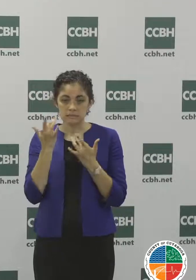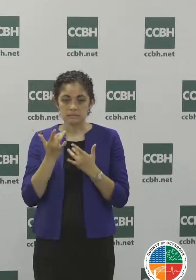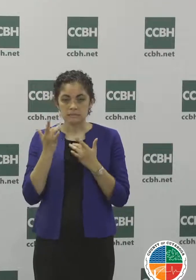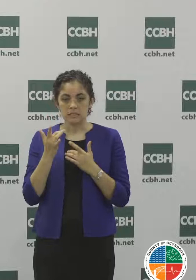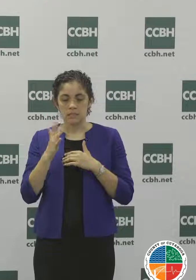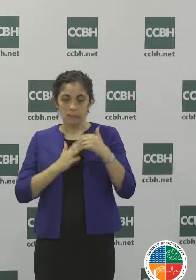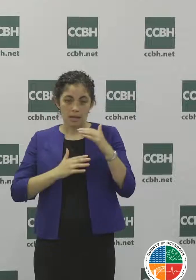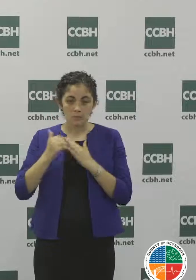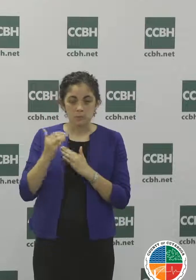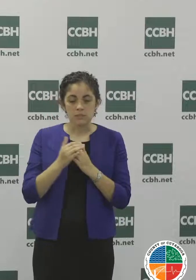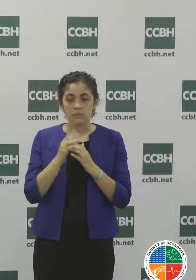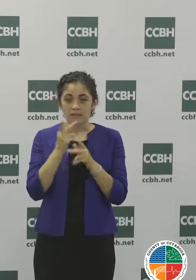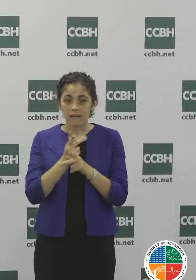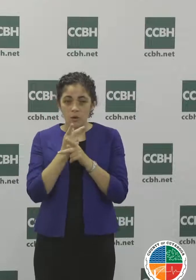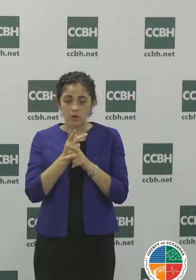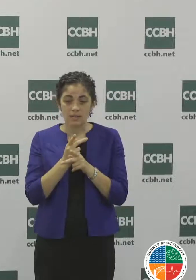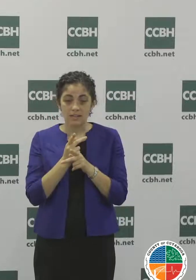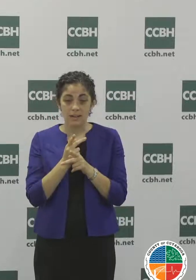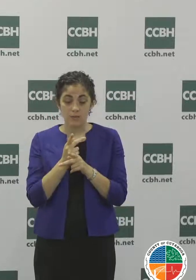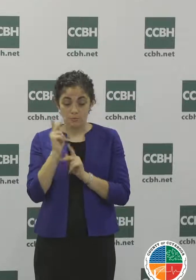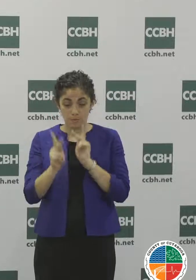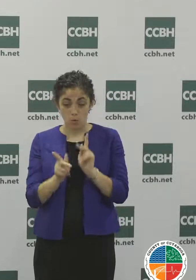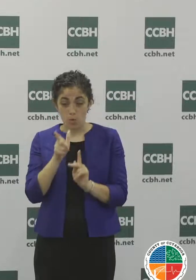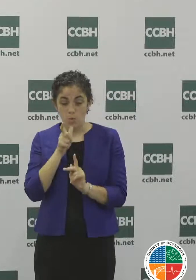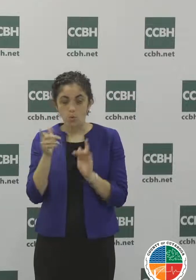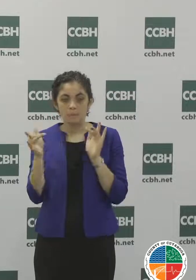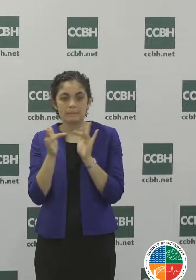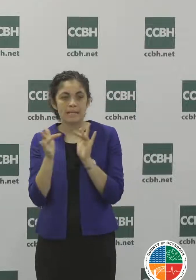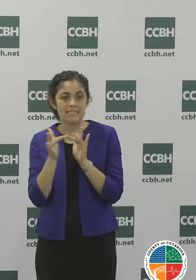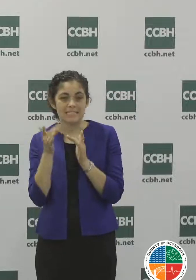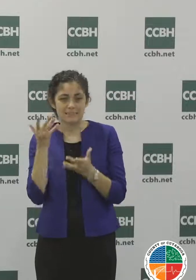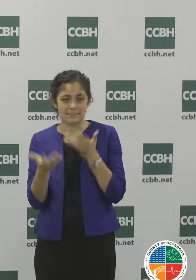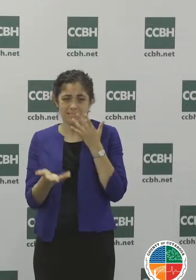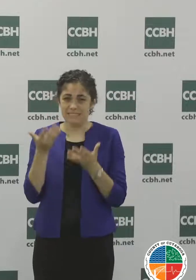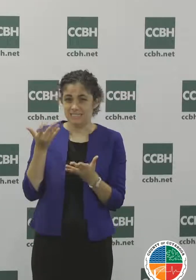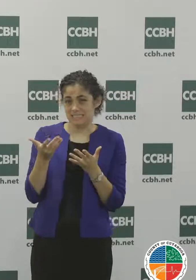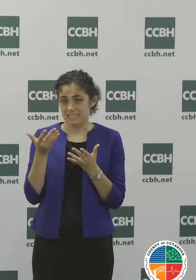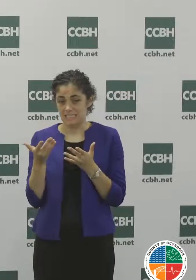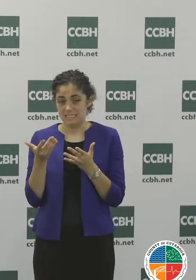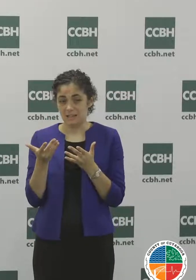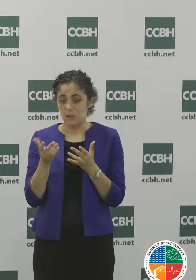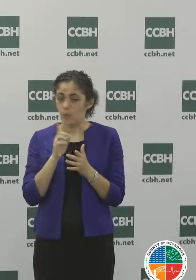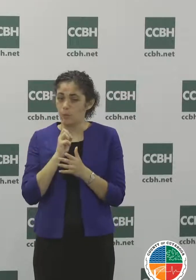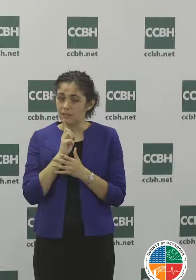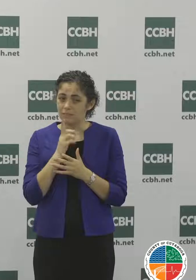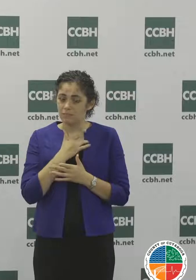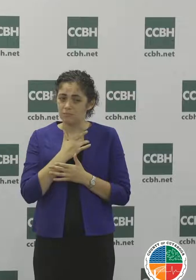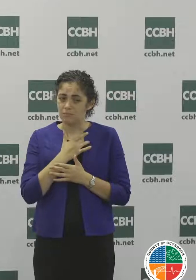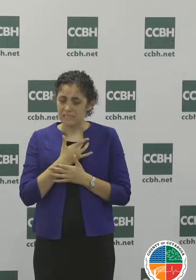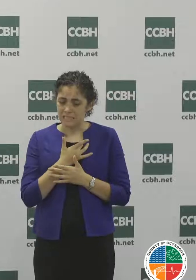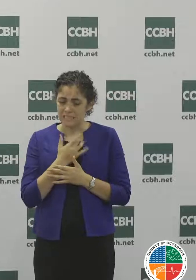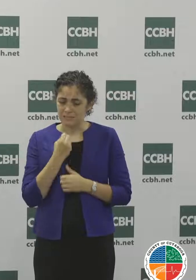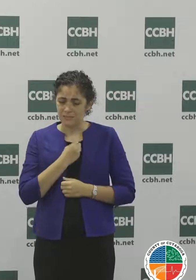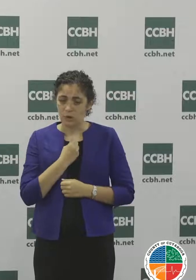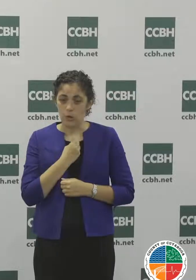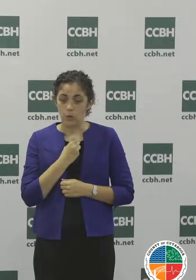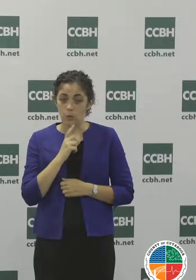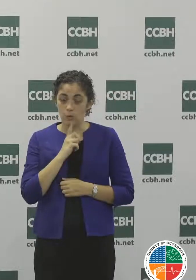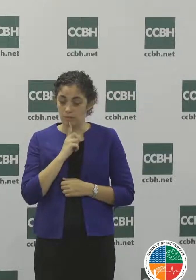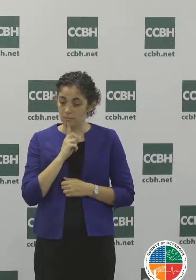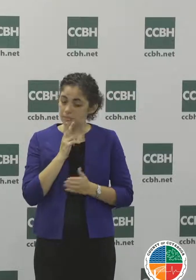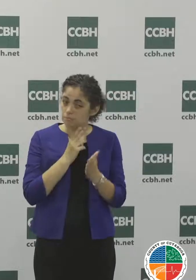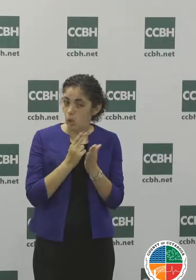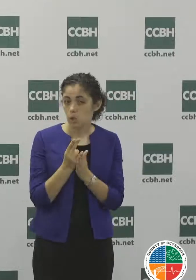caring about the health and well-being of those with whom they may have come in contact. These individuals have been forthcoming